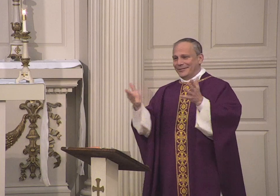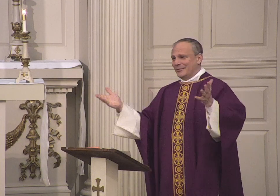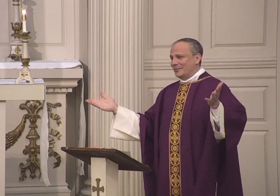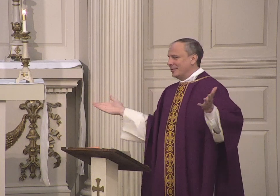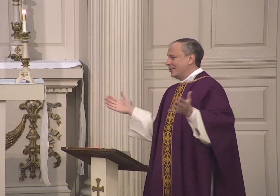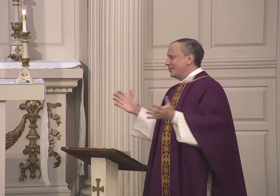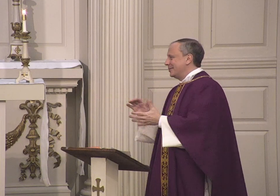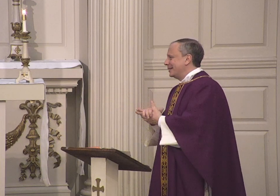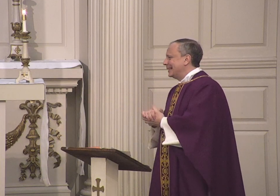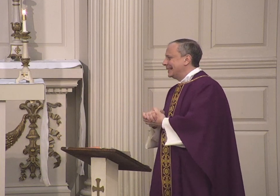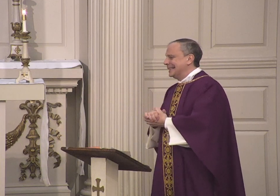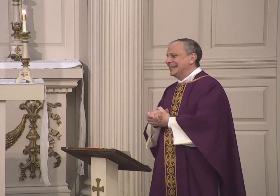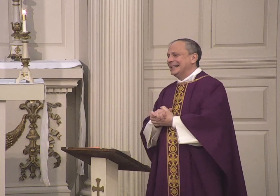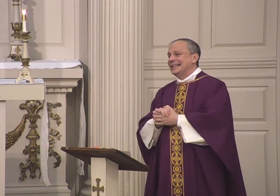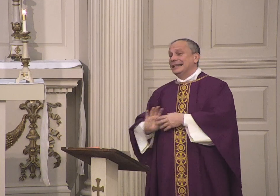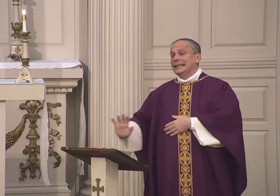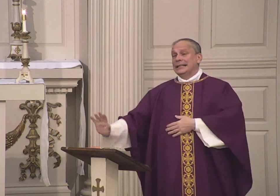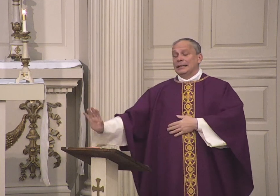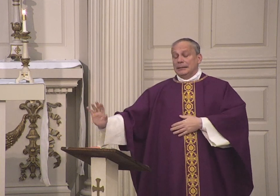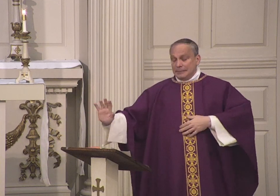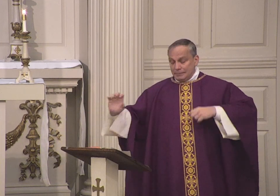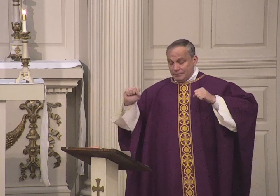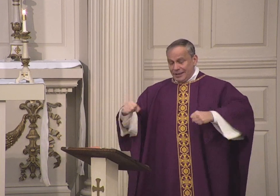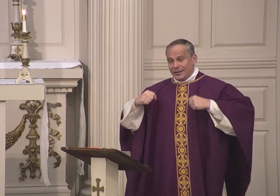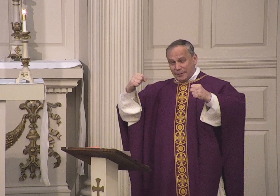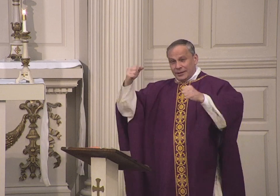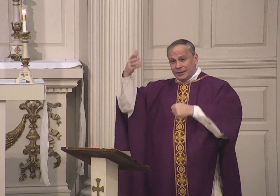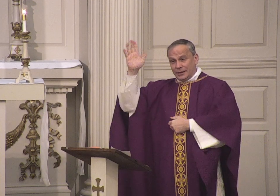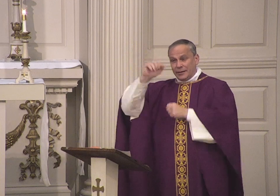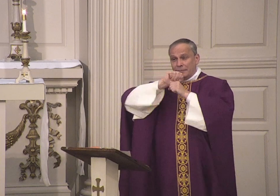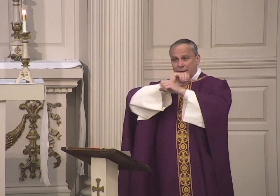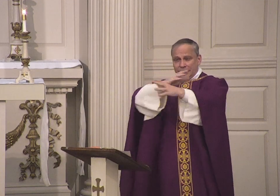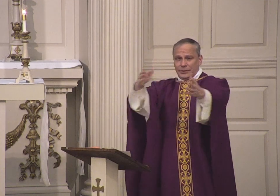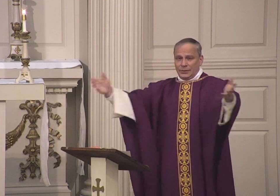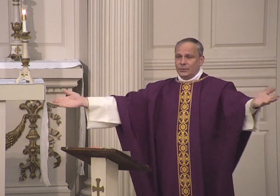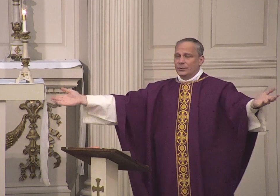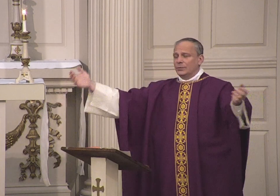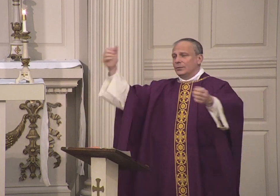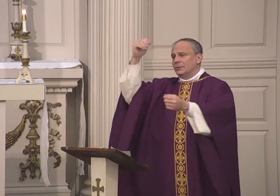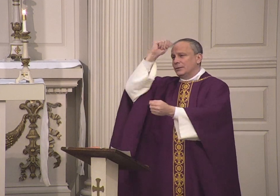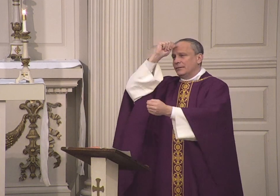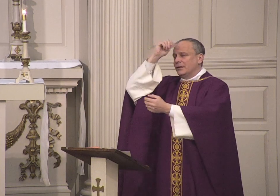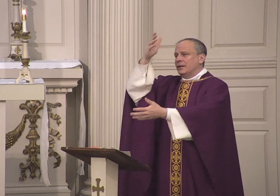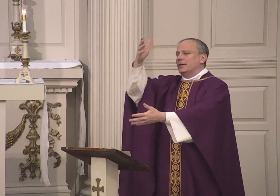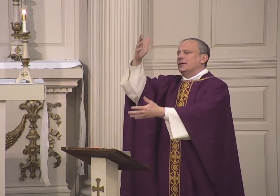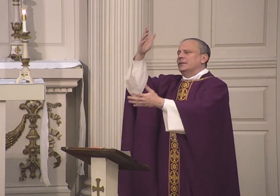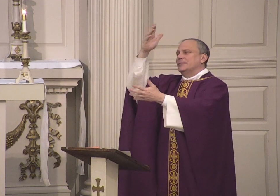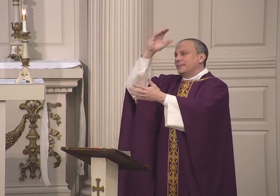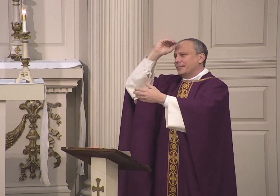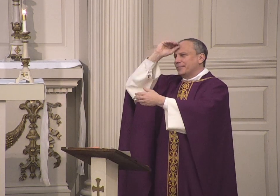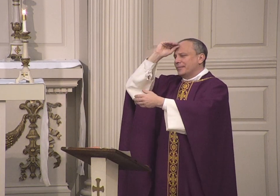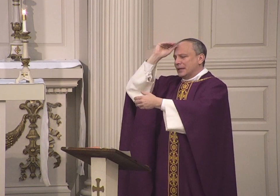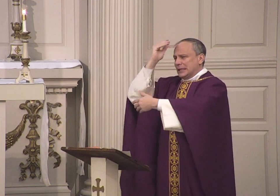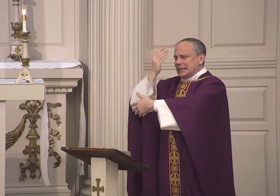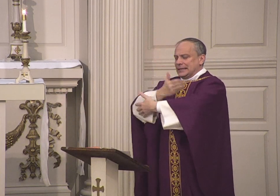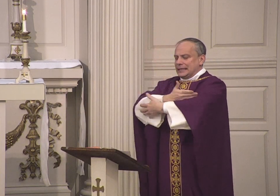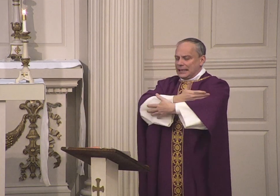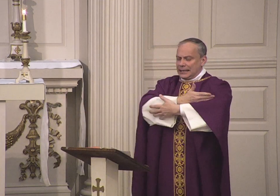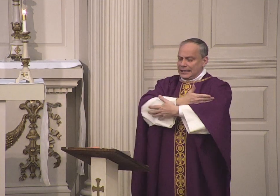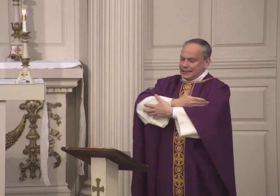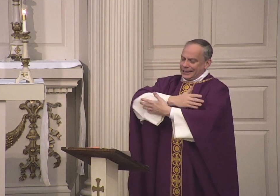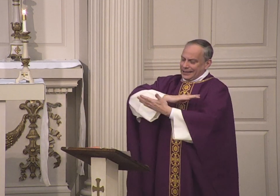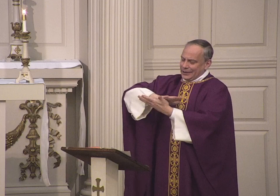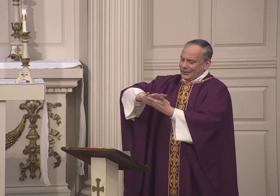The Lord be with you. May Almighty